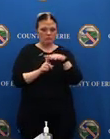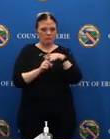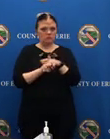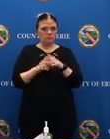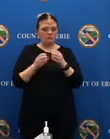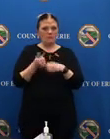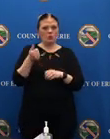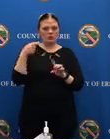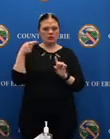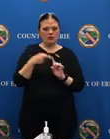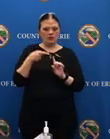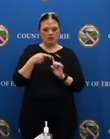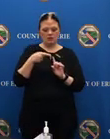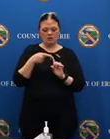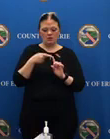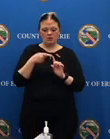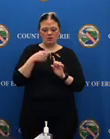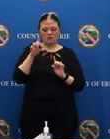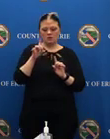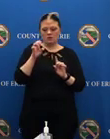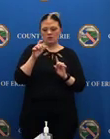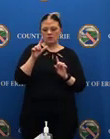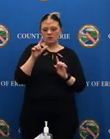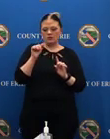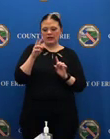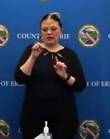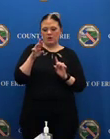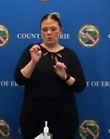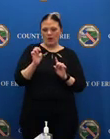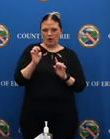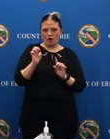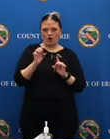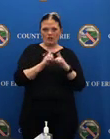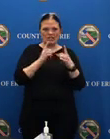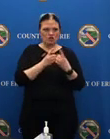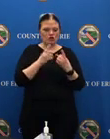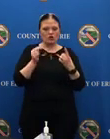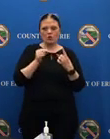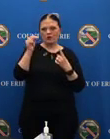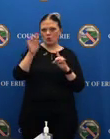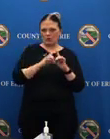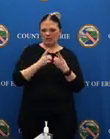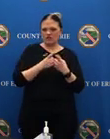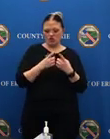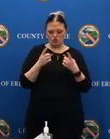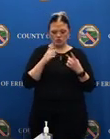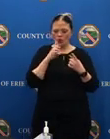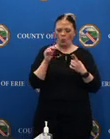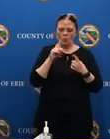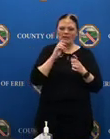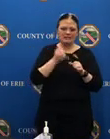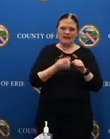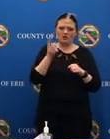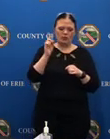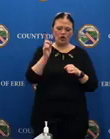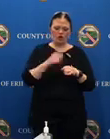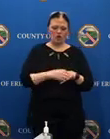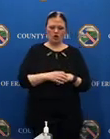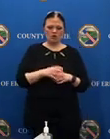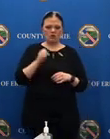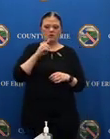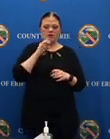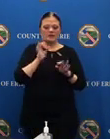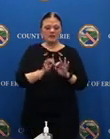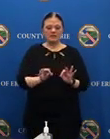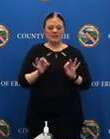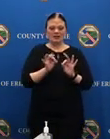predominantly in the Delaware Council District or the North Council District. It's everywhere now. And so it's